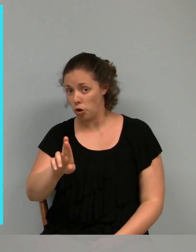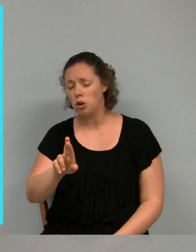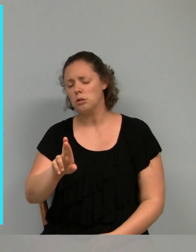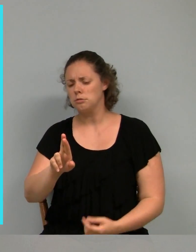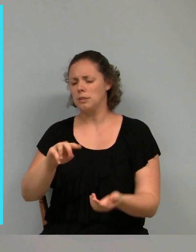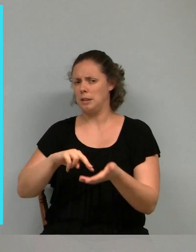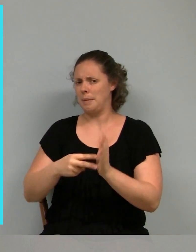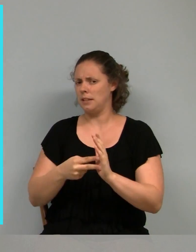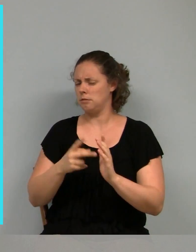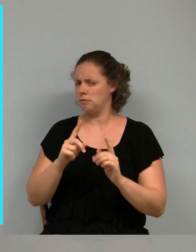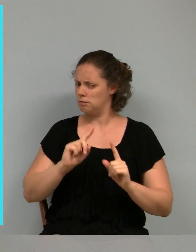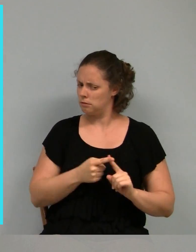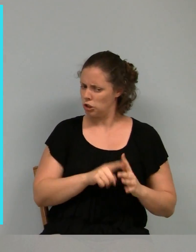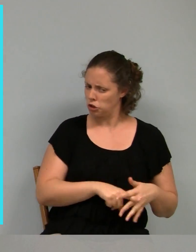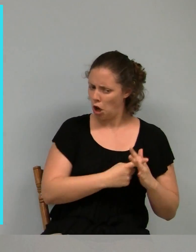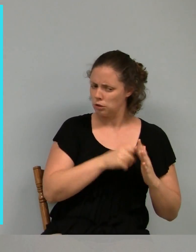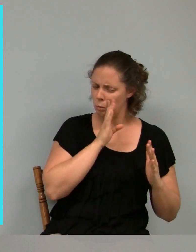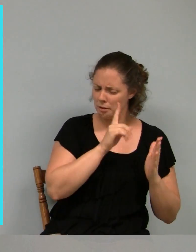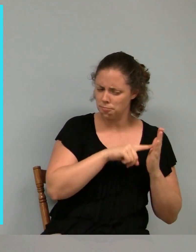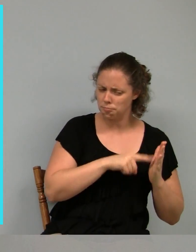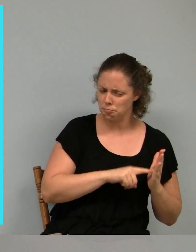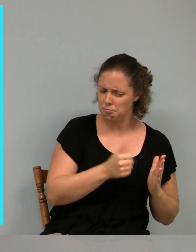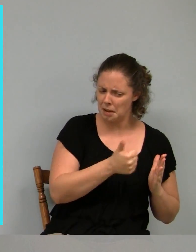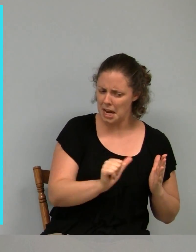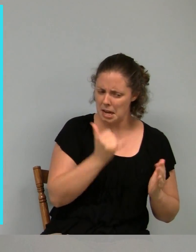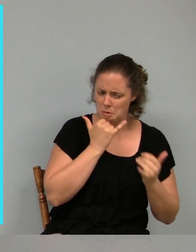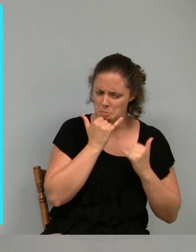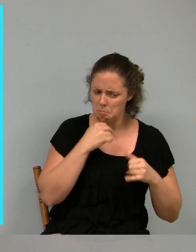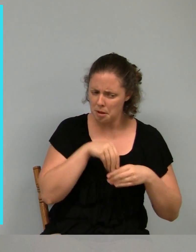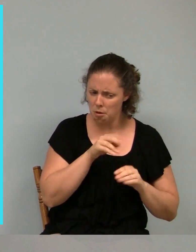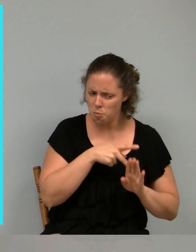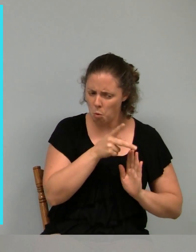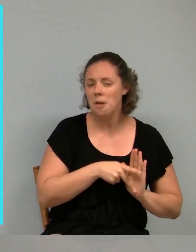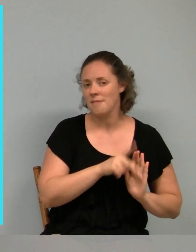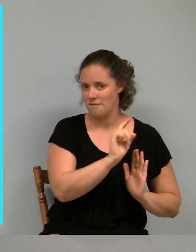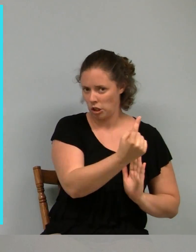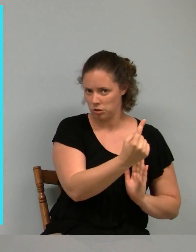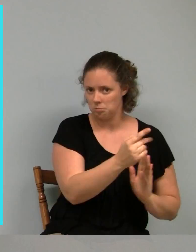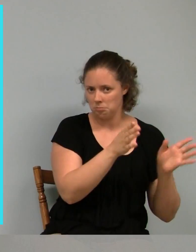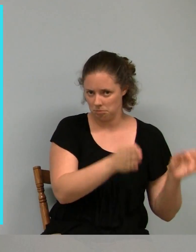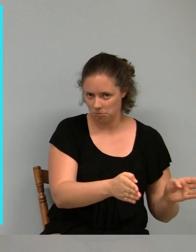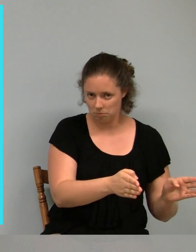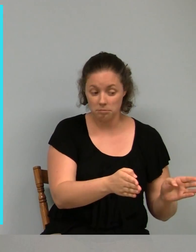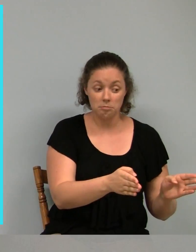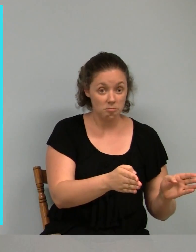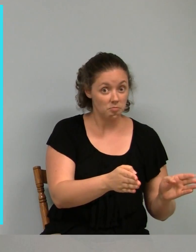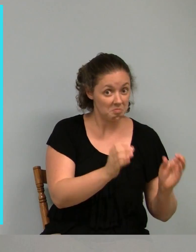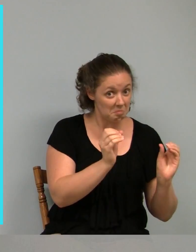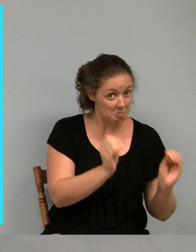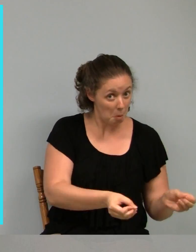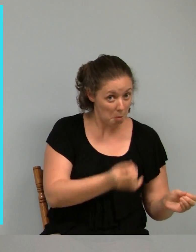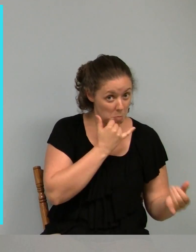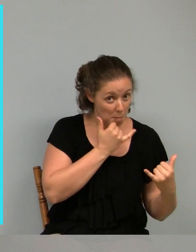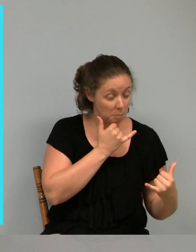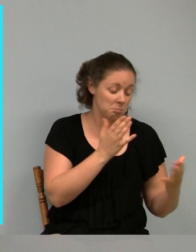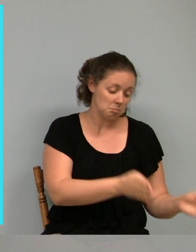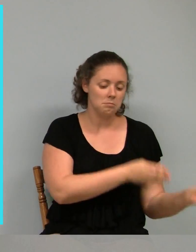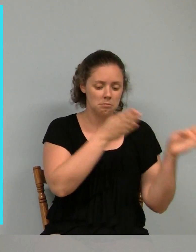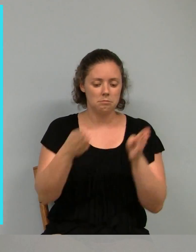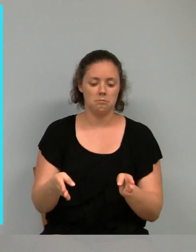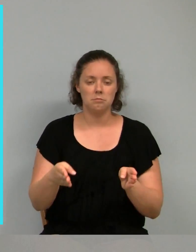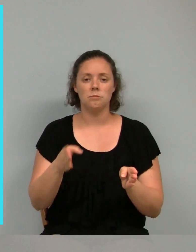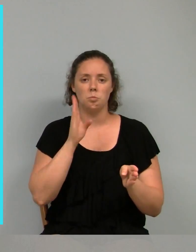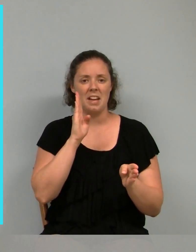it starts, it first checks for any errors in the program, then, if none,